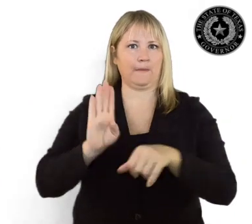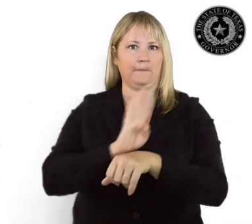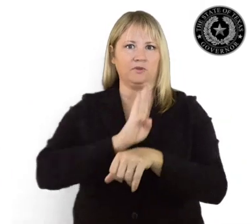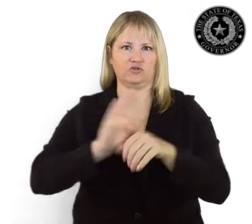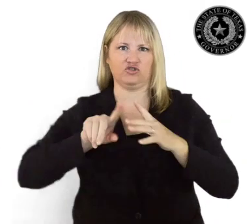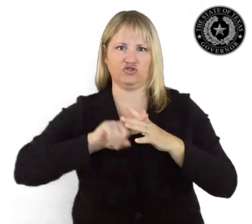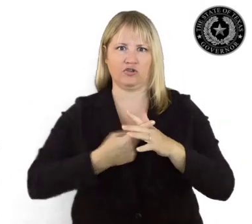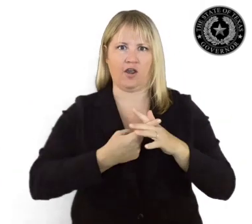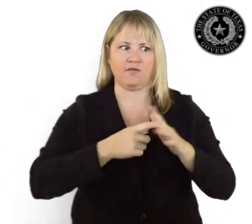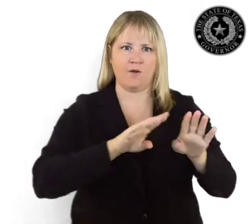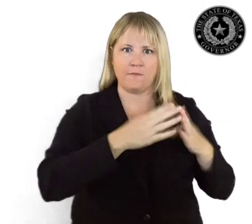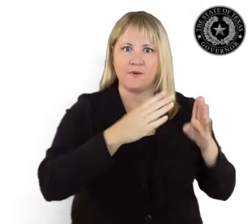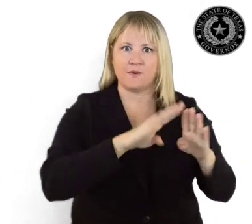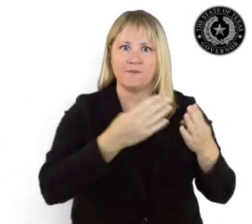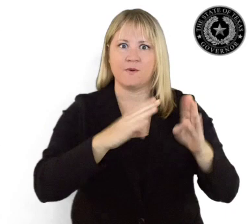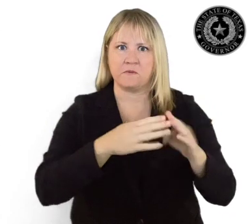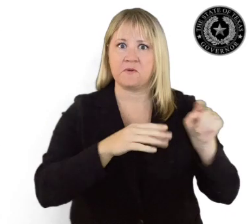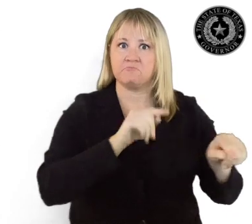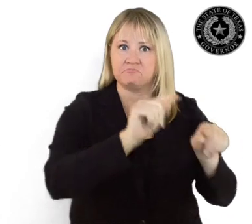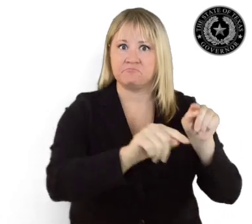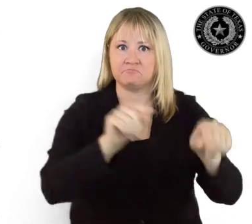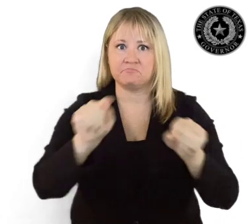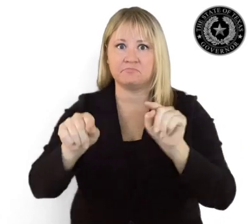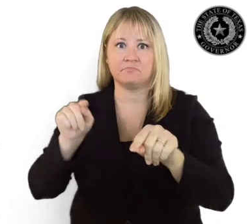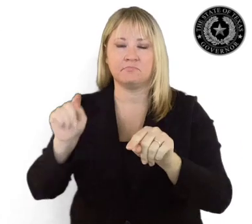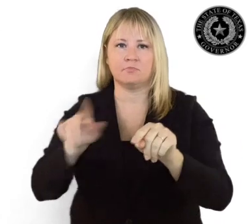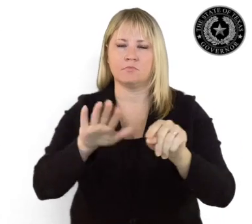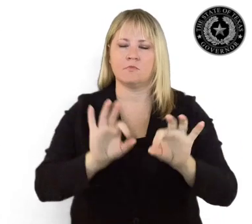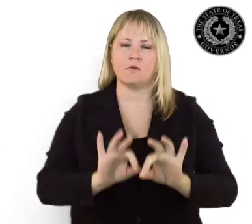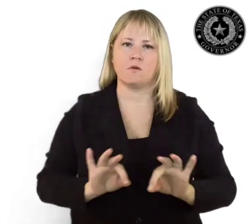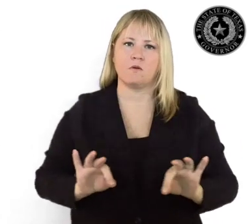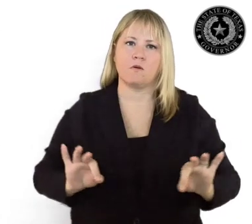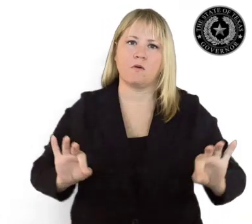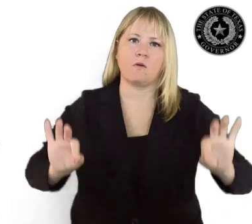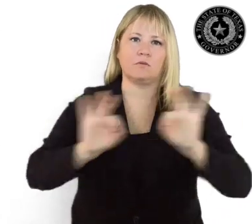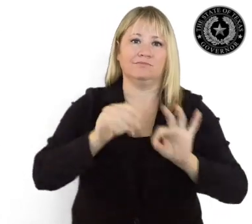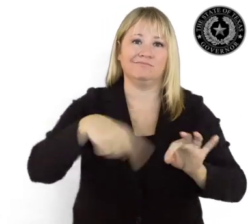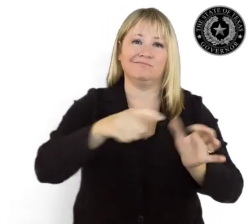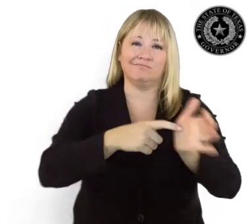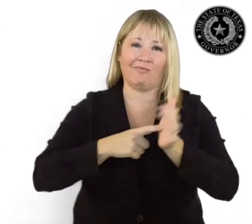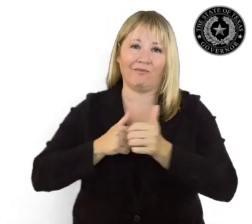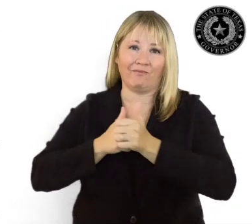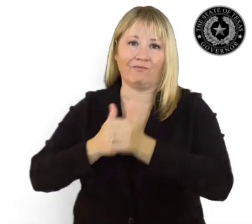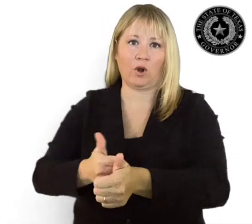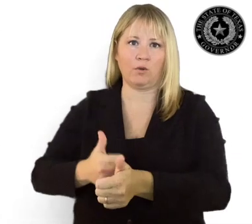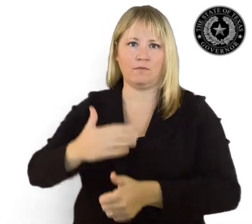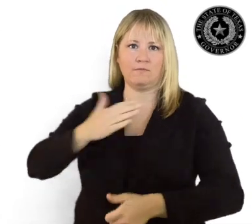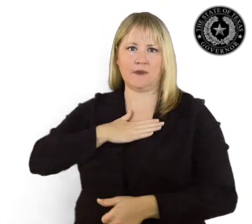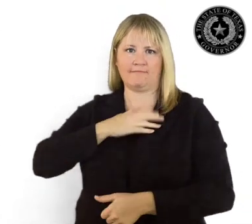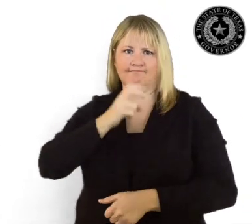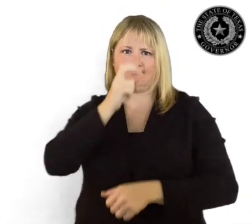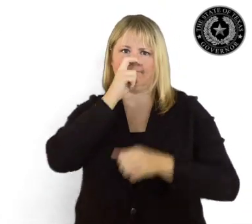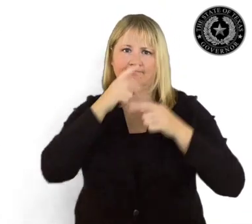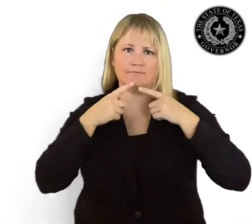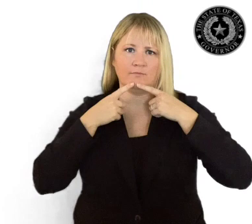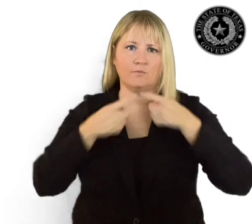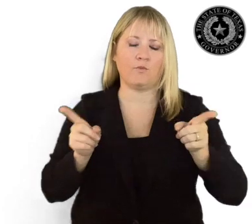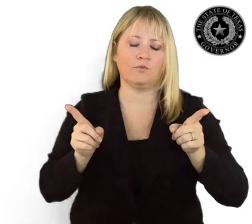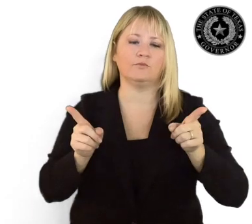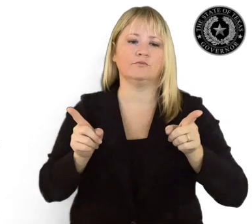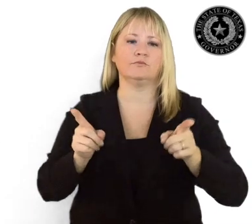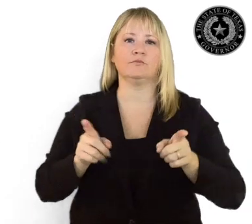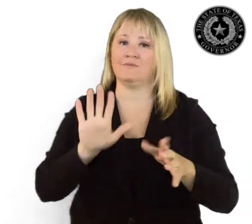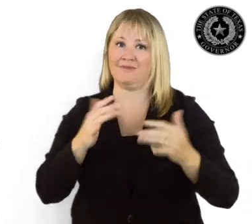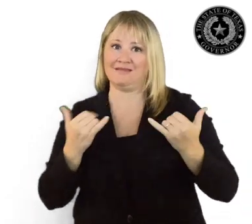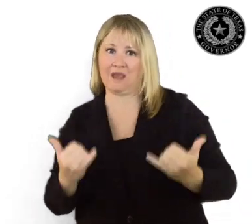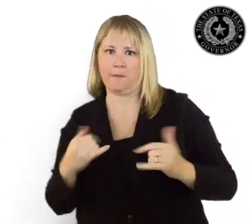whereas, as Texas continues to reopen, everyone must act safely, and to that end, this executive order and prior executive